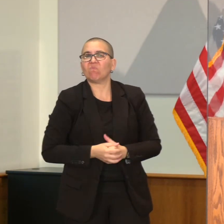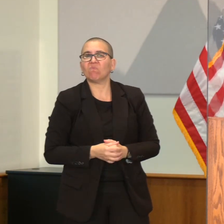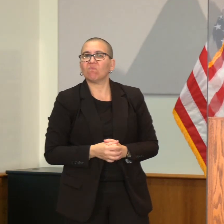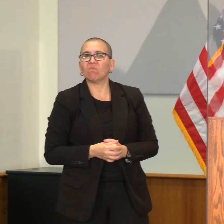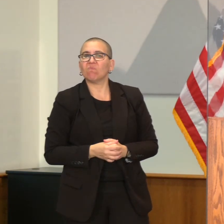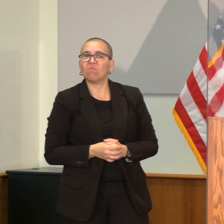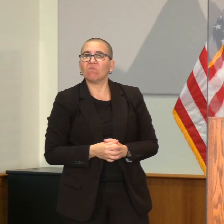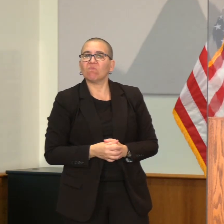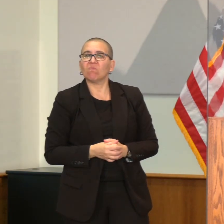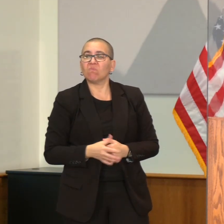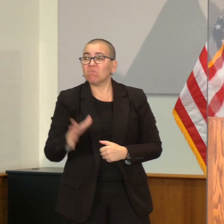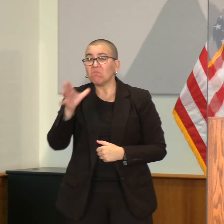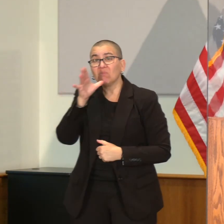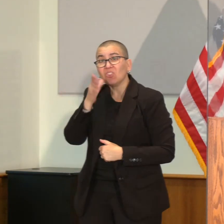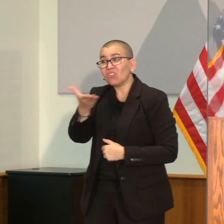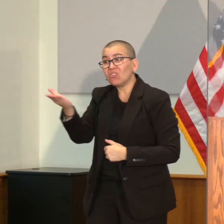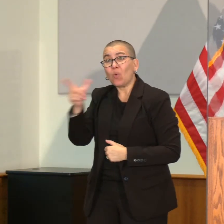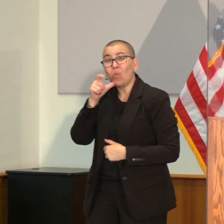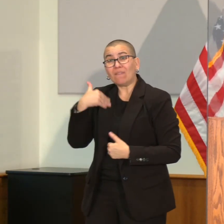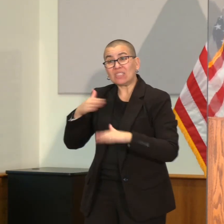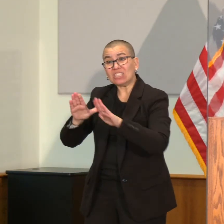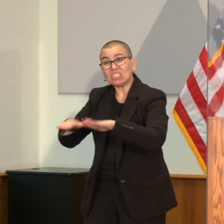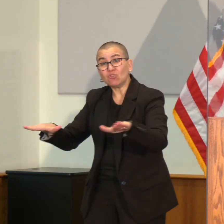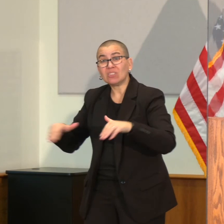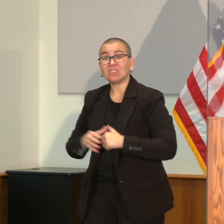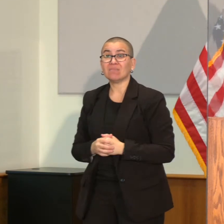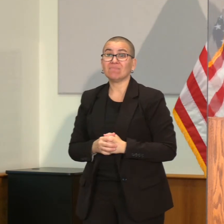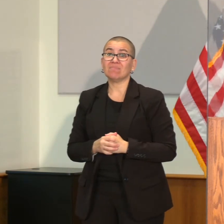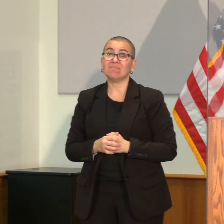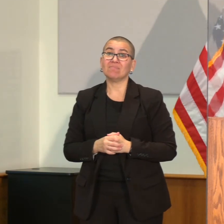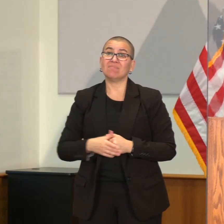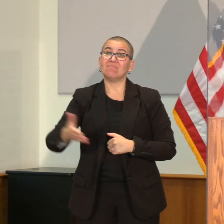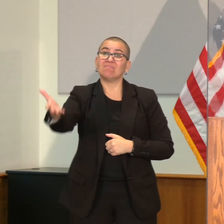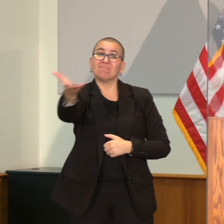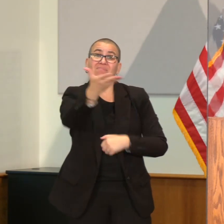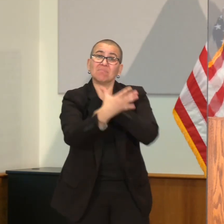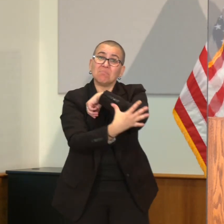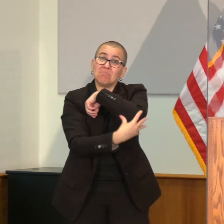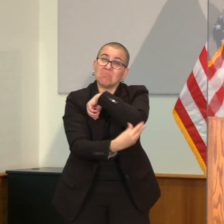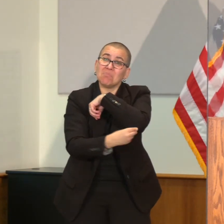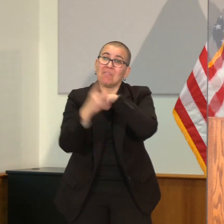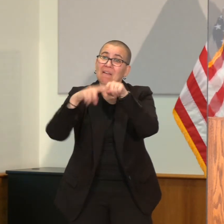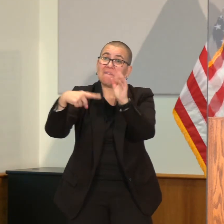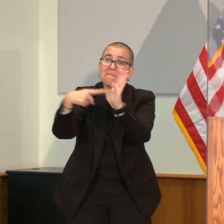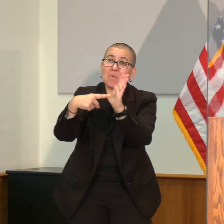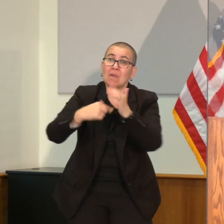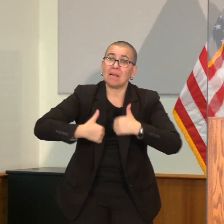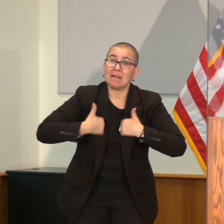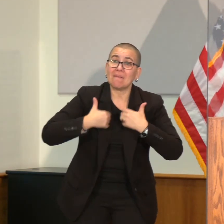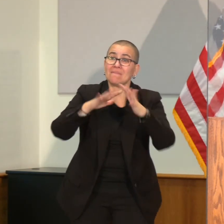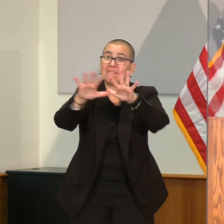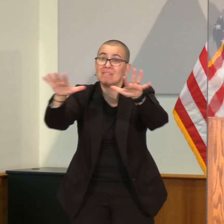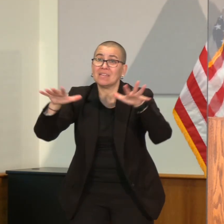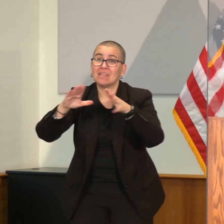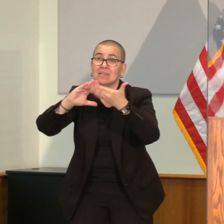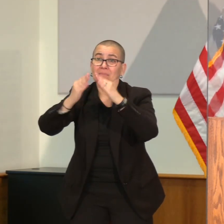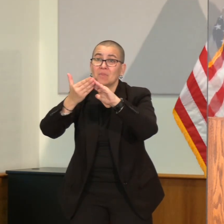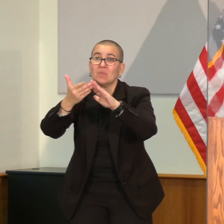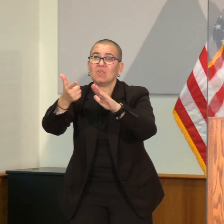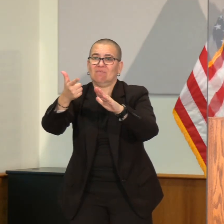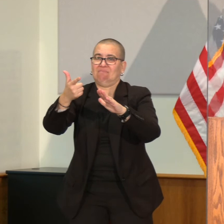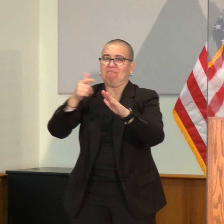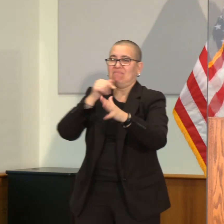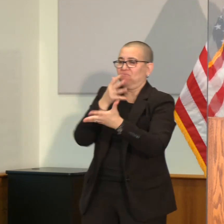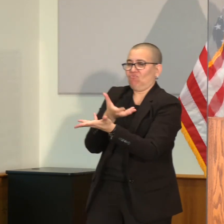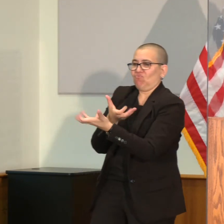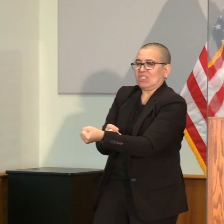Mothers and children in poorer communities don't trust the very people assigned to give them protection. The officers, the very people